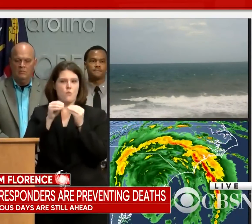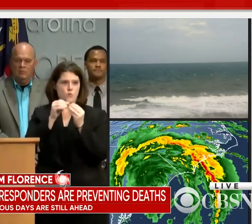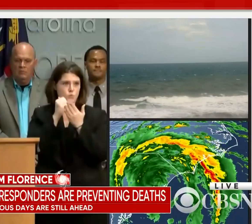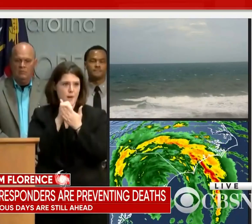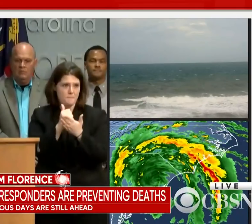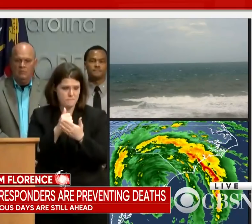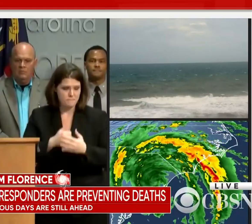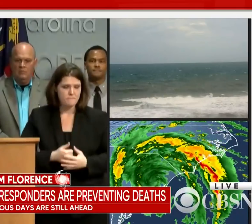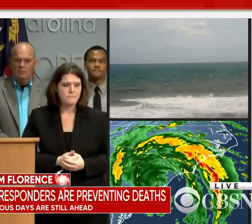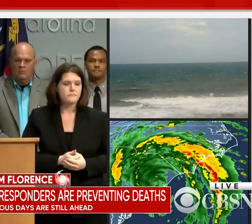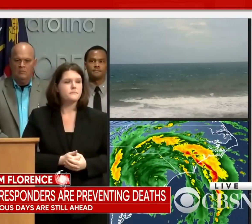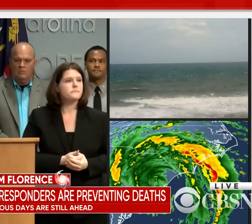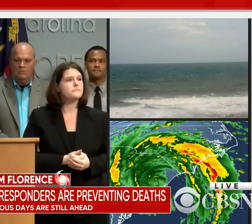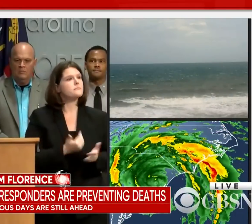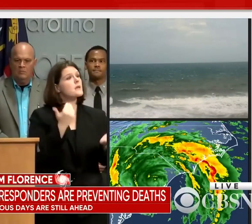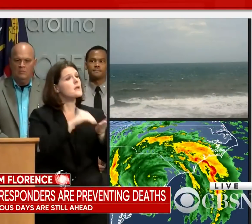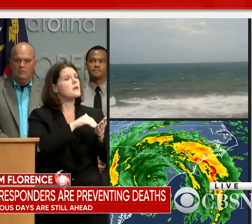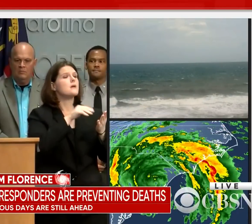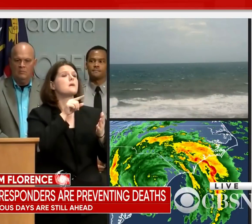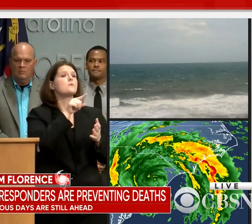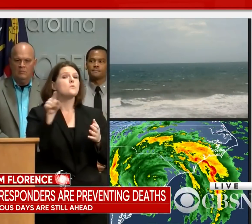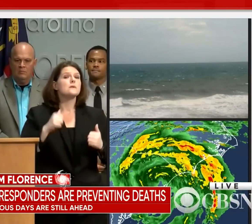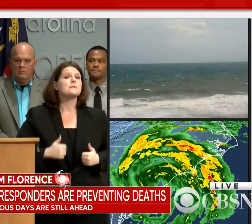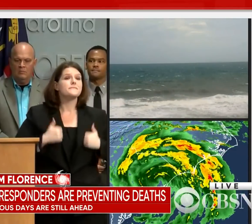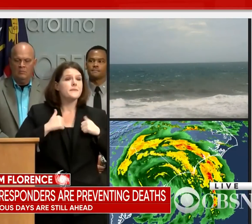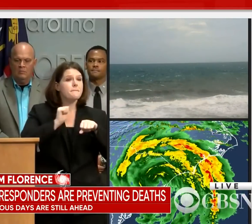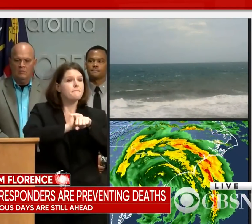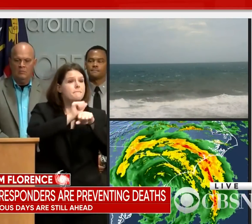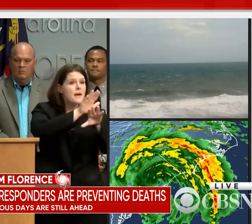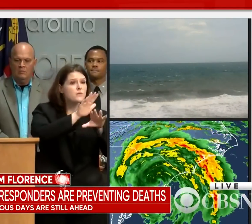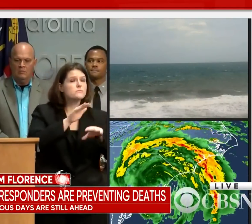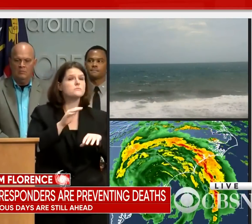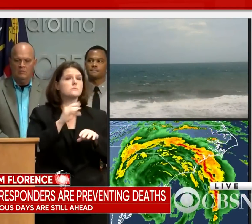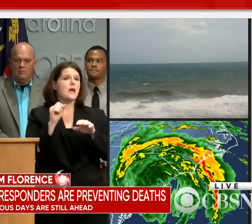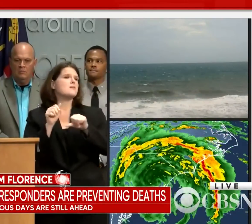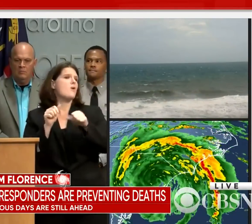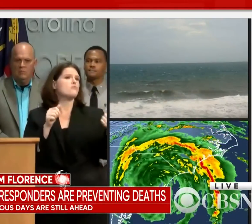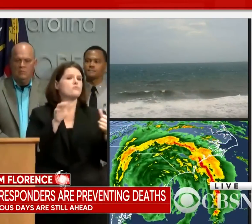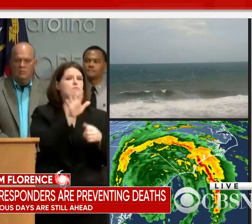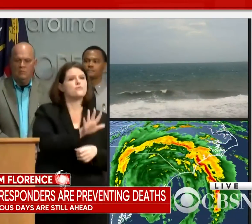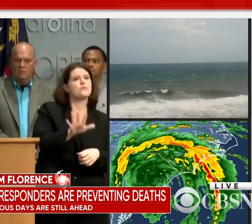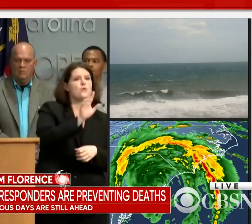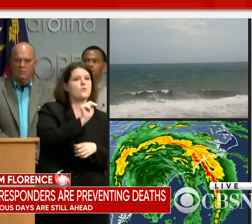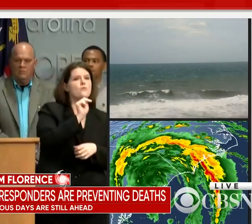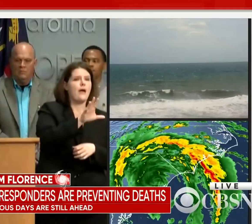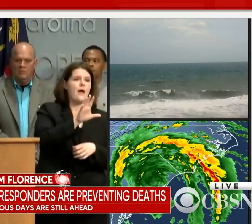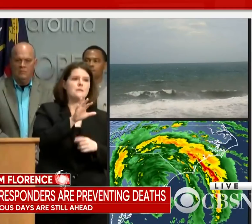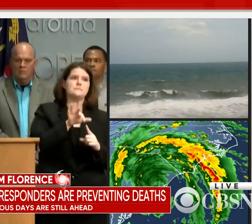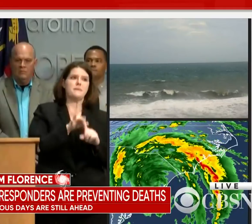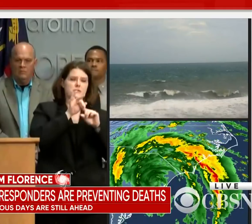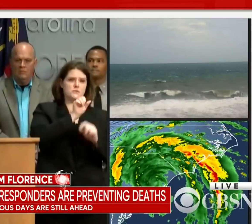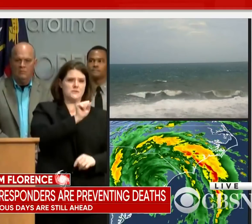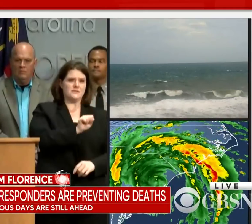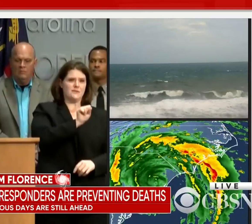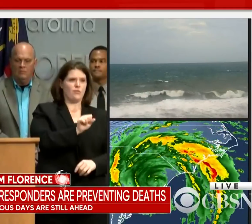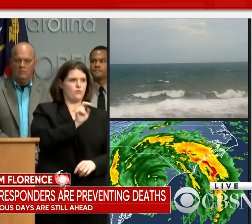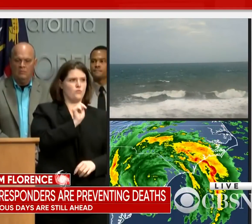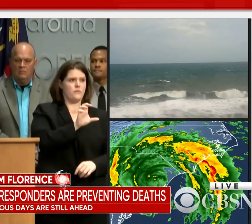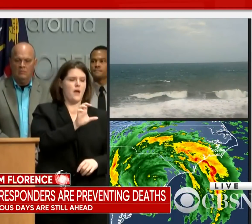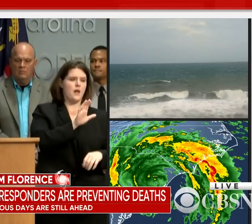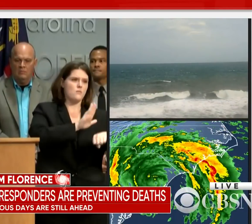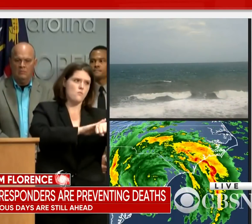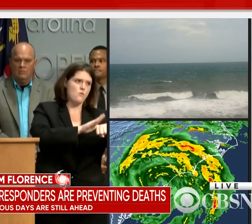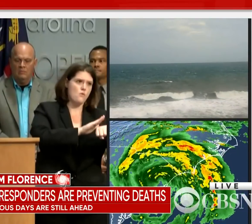I want to again warn residents of the mountains and the rest of North Carolina, especially the southern Piedmont.